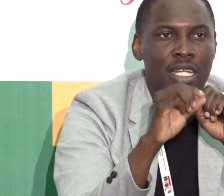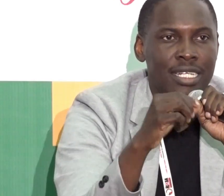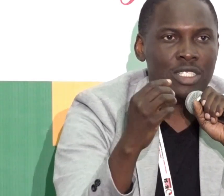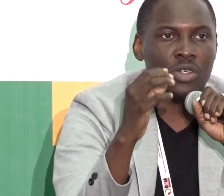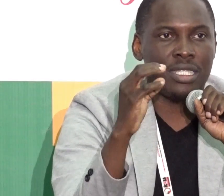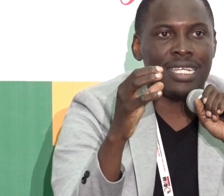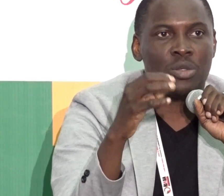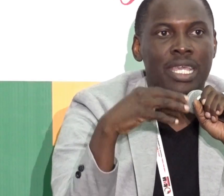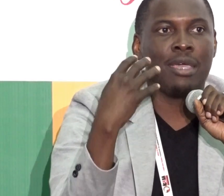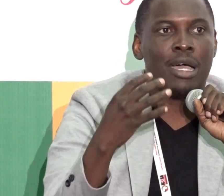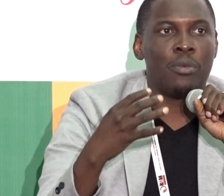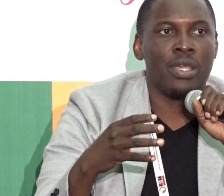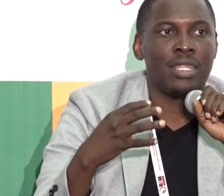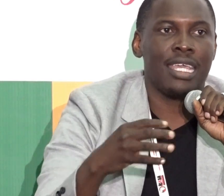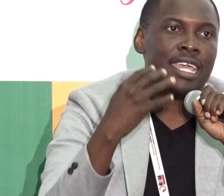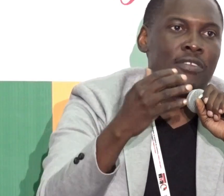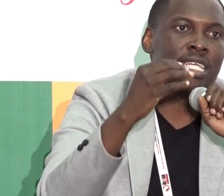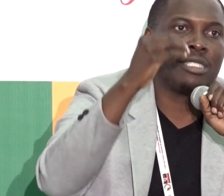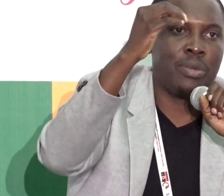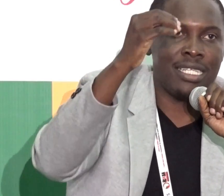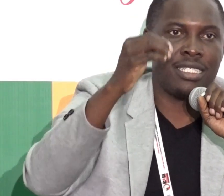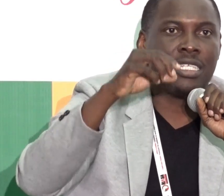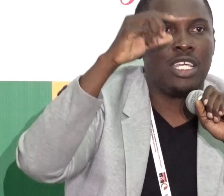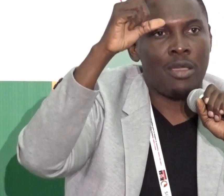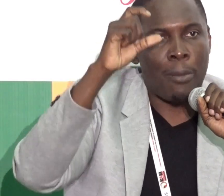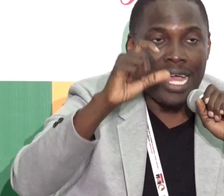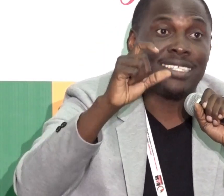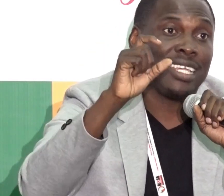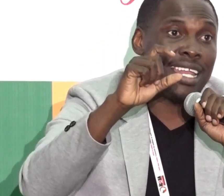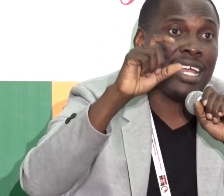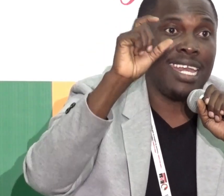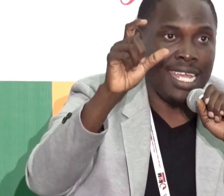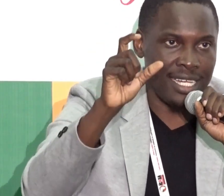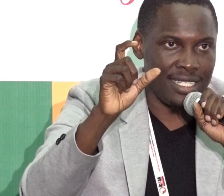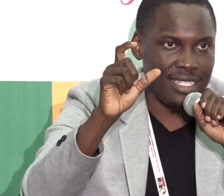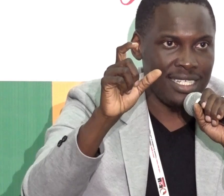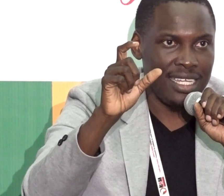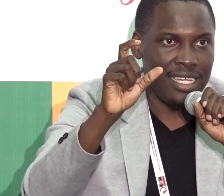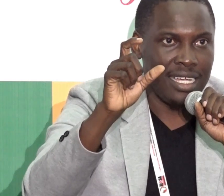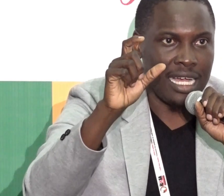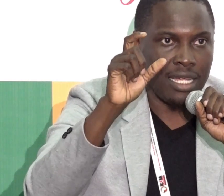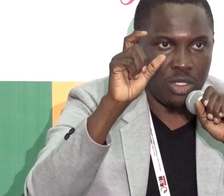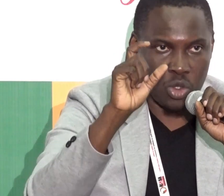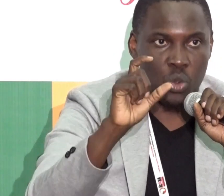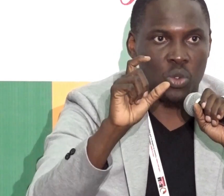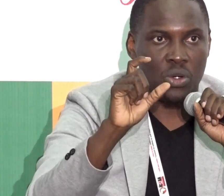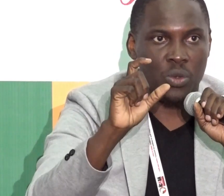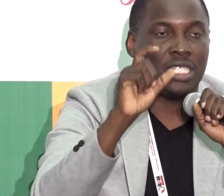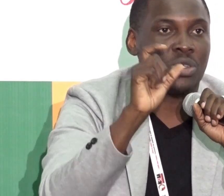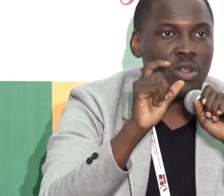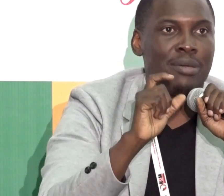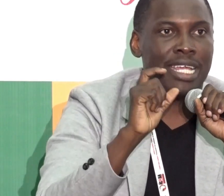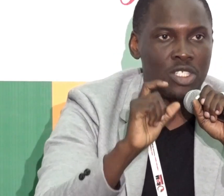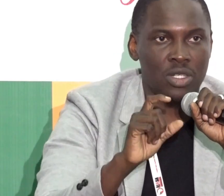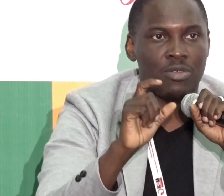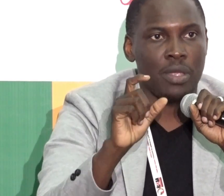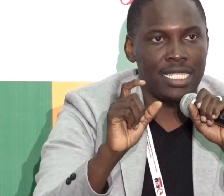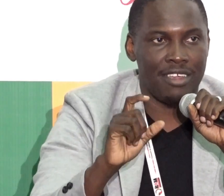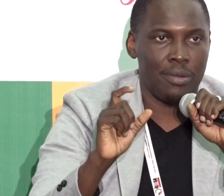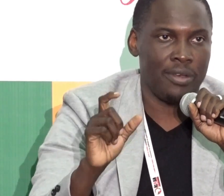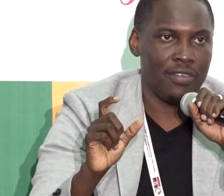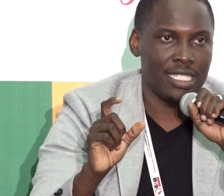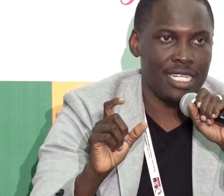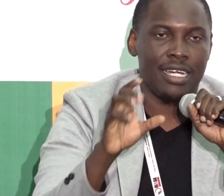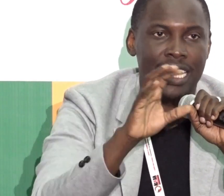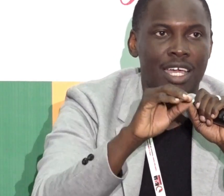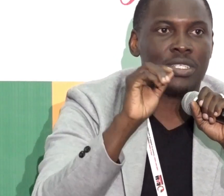So to address those things, we came up with an evidence-based, counselor-led tool, which is called the My Choice for